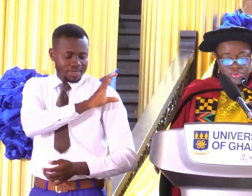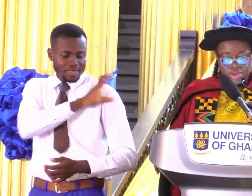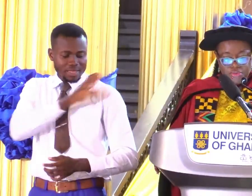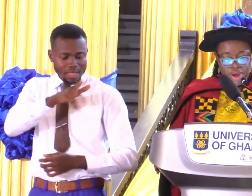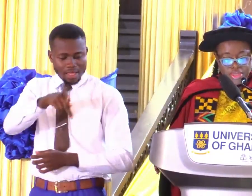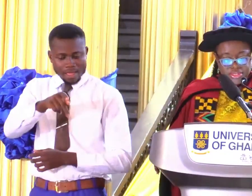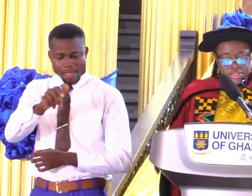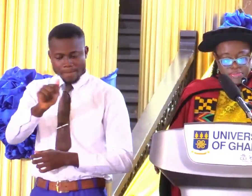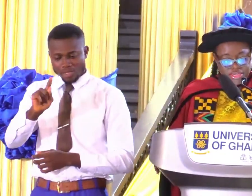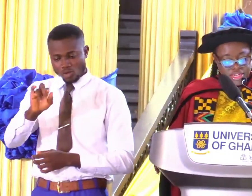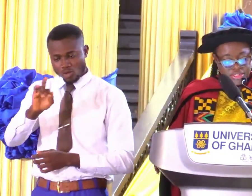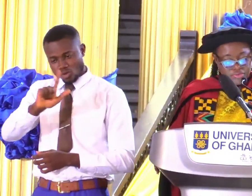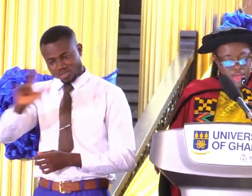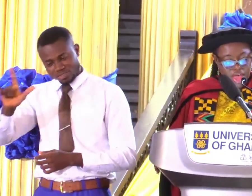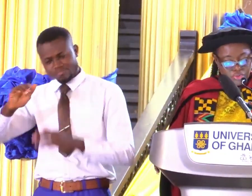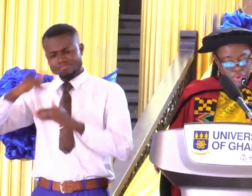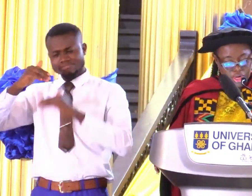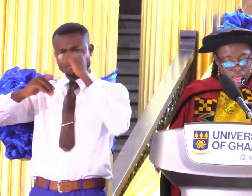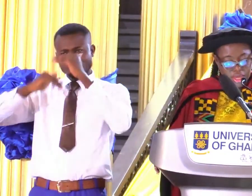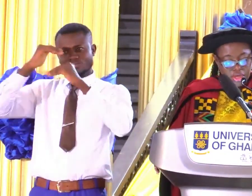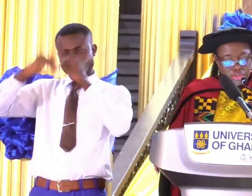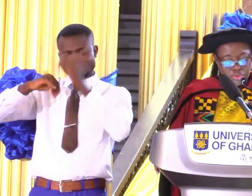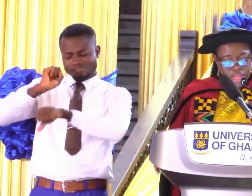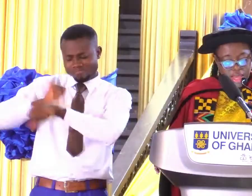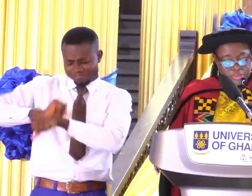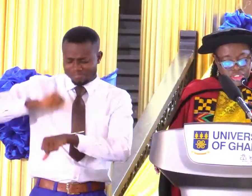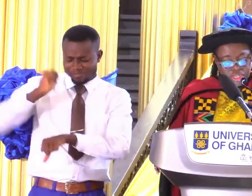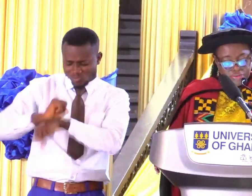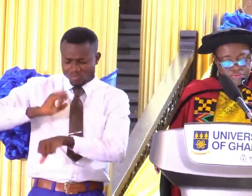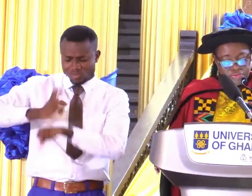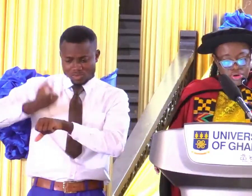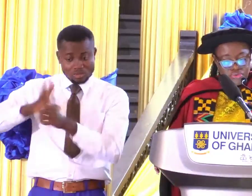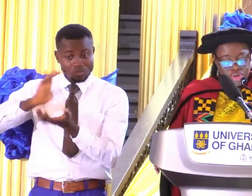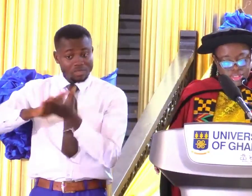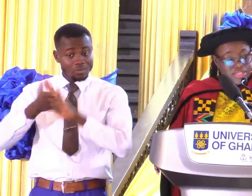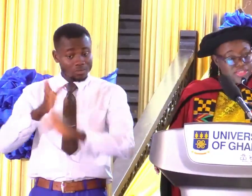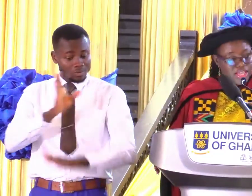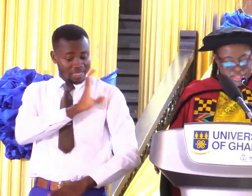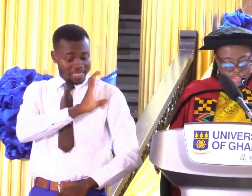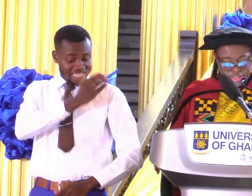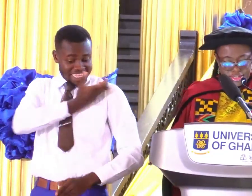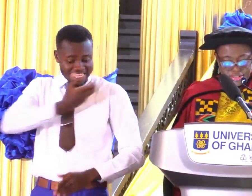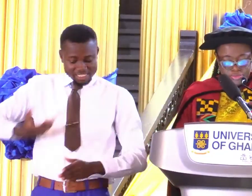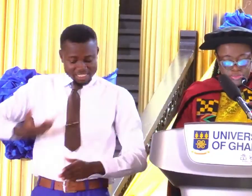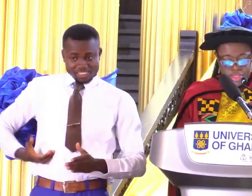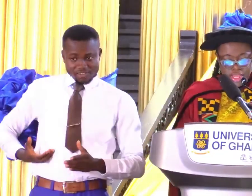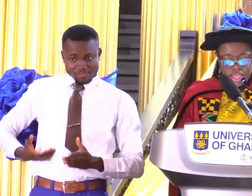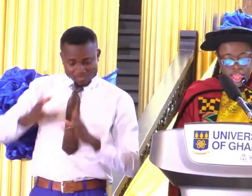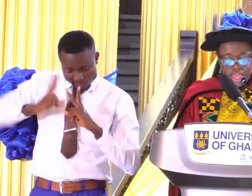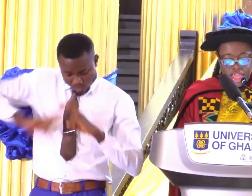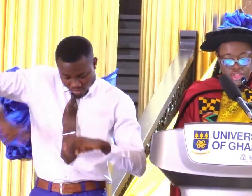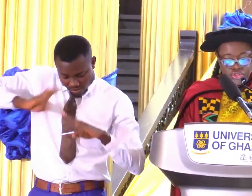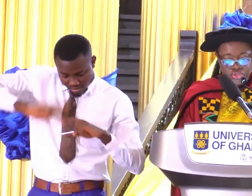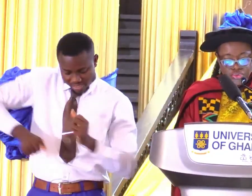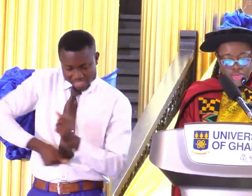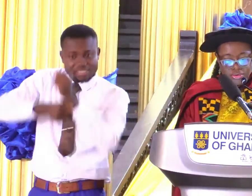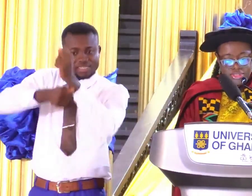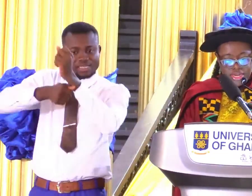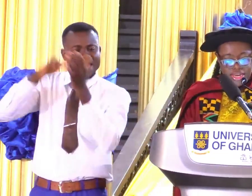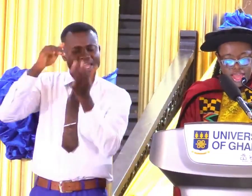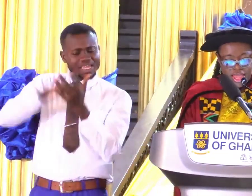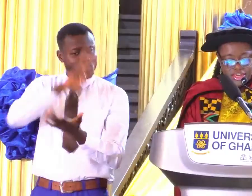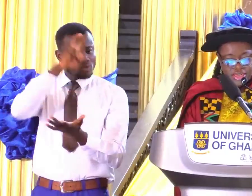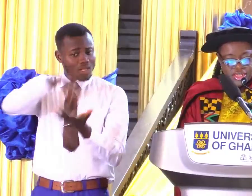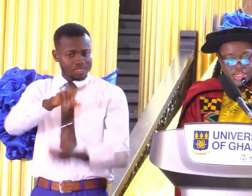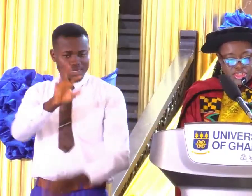through the ranks by dint of hard work to become chief research assistant. In